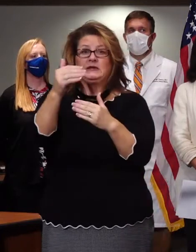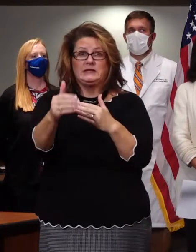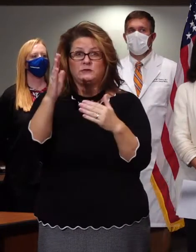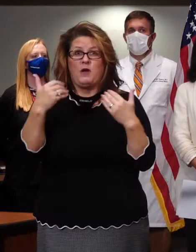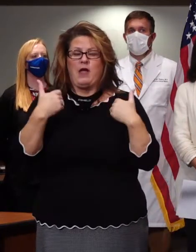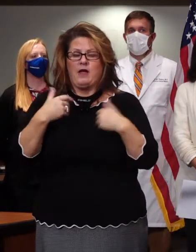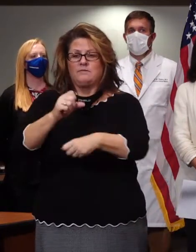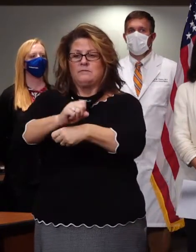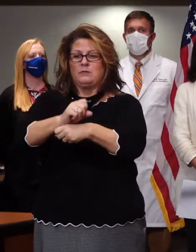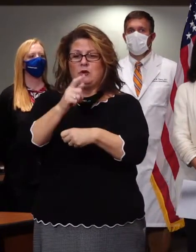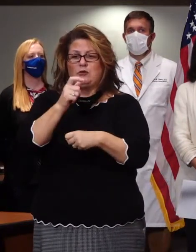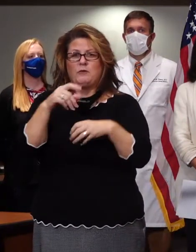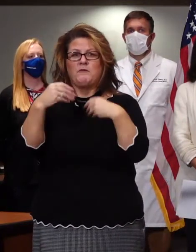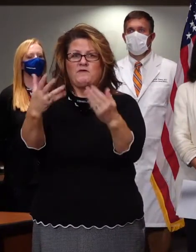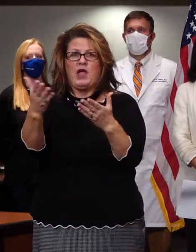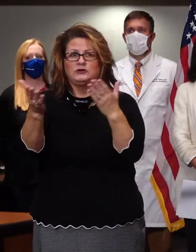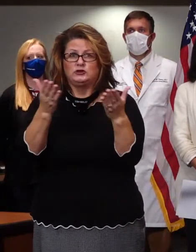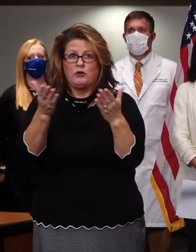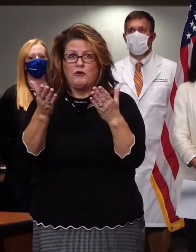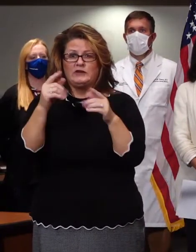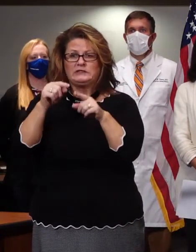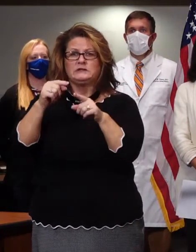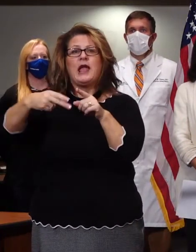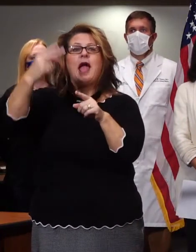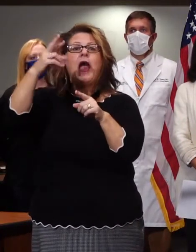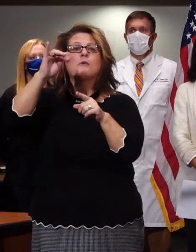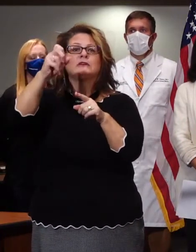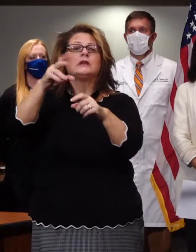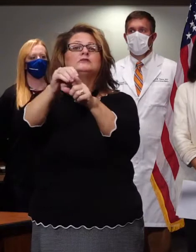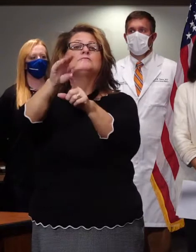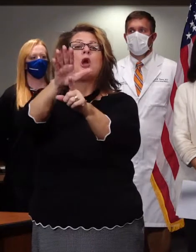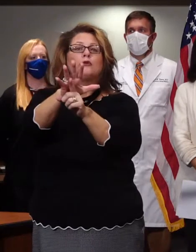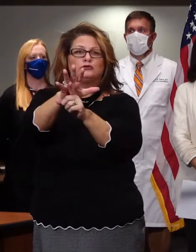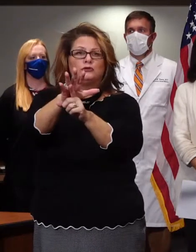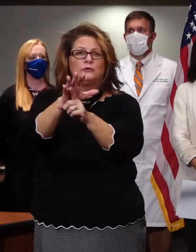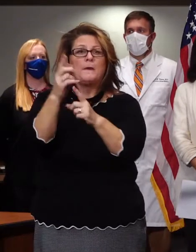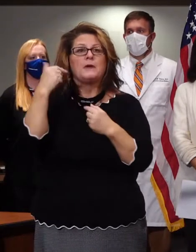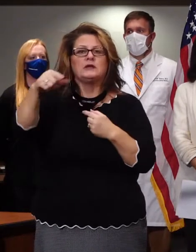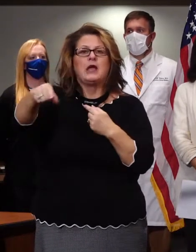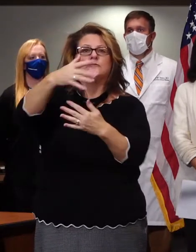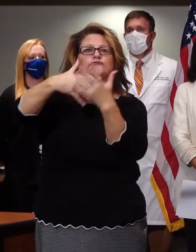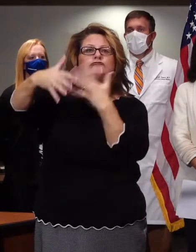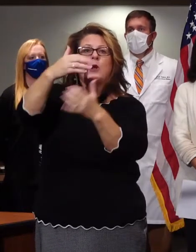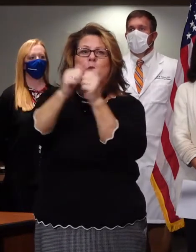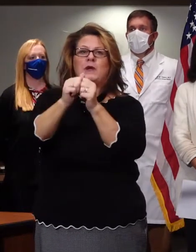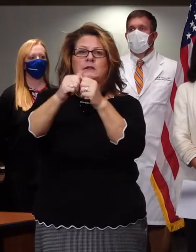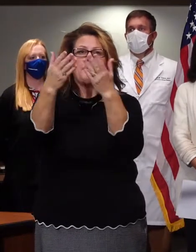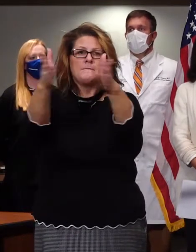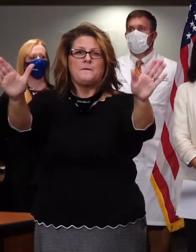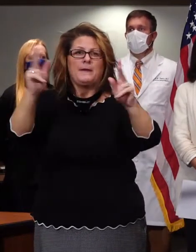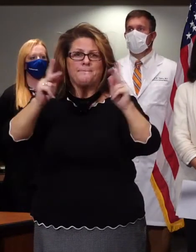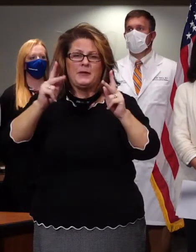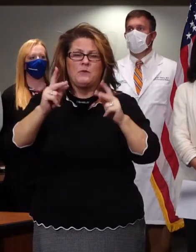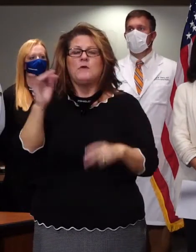provide services and which have a high risk of exposure due to interactions with the public.